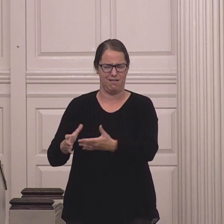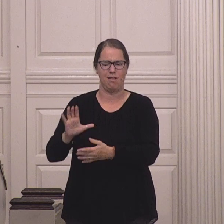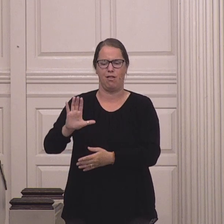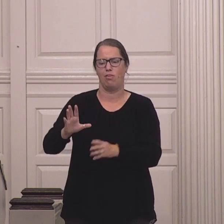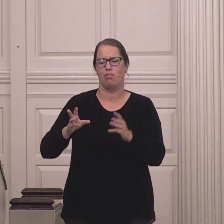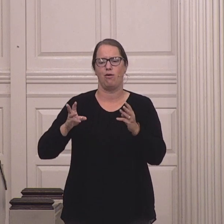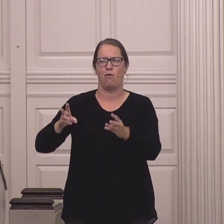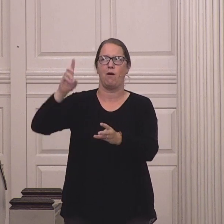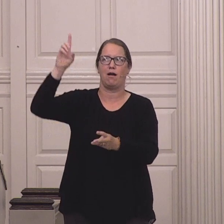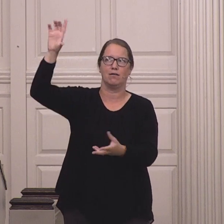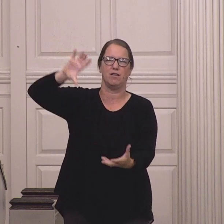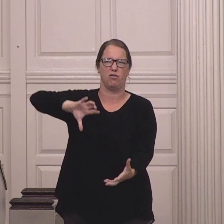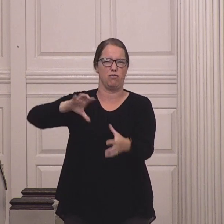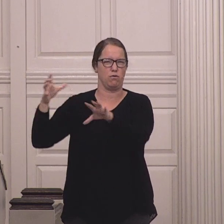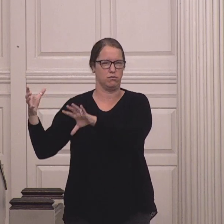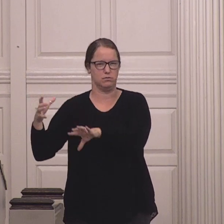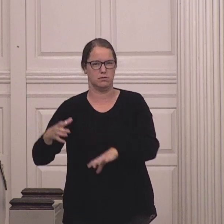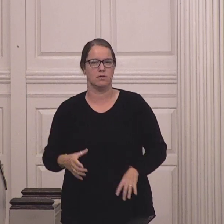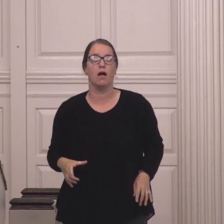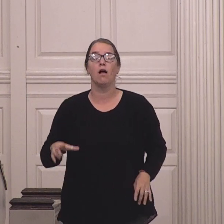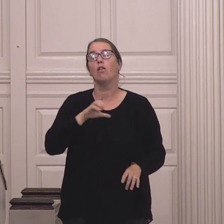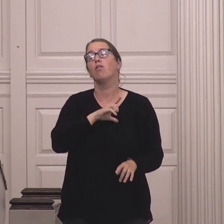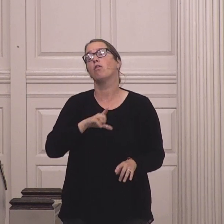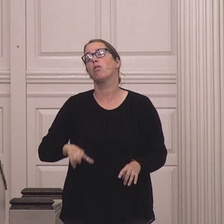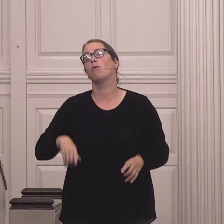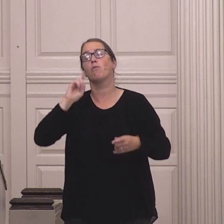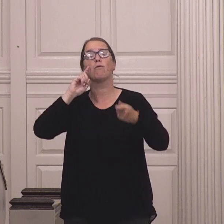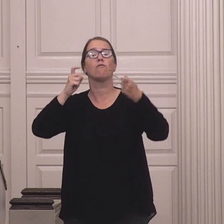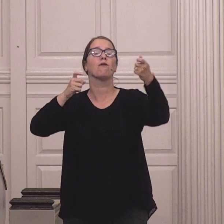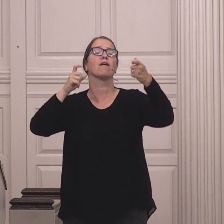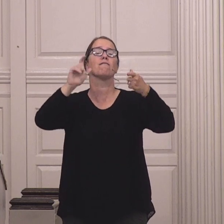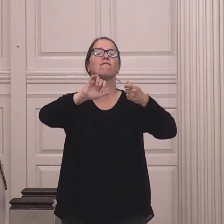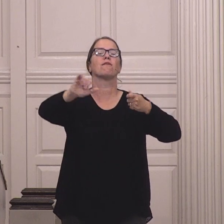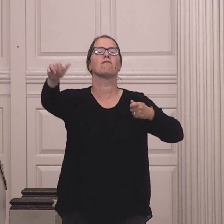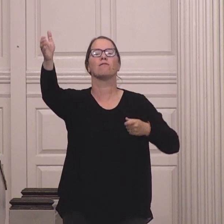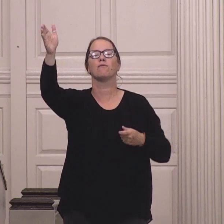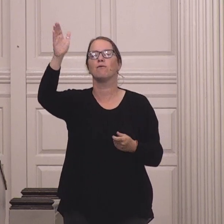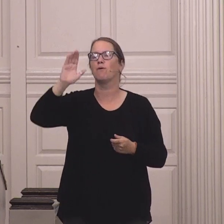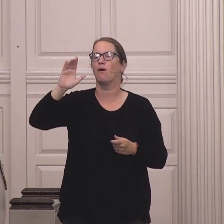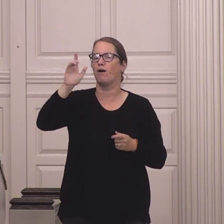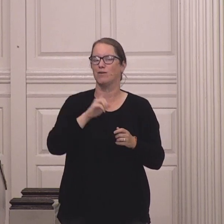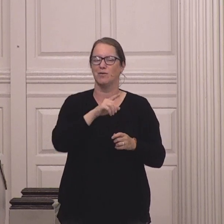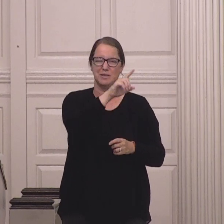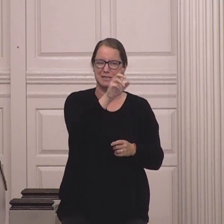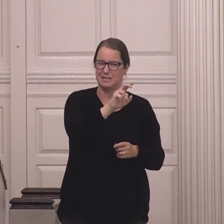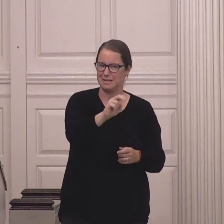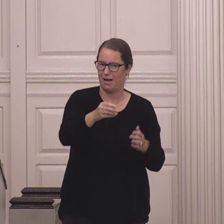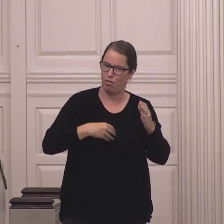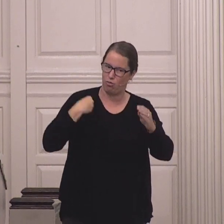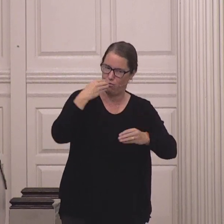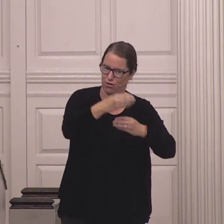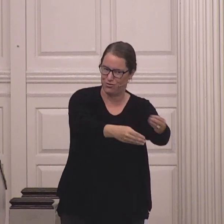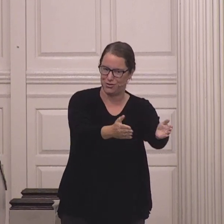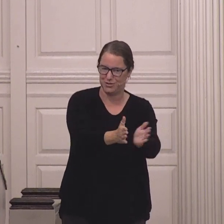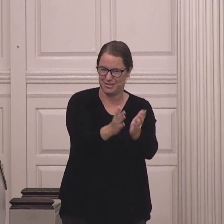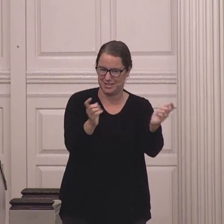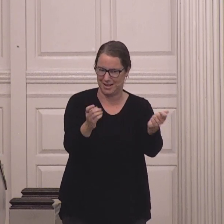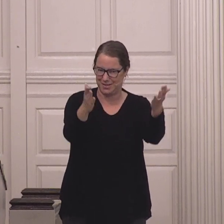shall reign forever, your God, O Zion, through all generations. Alleluia.